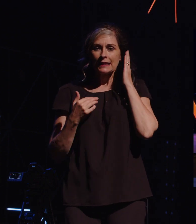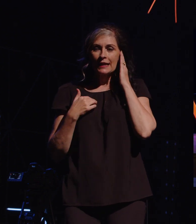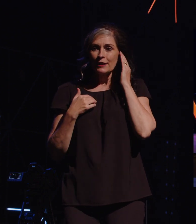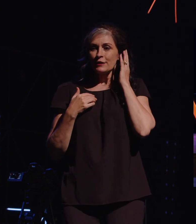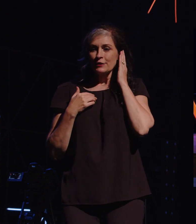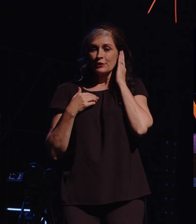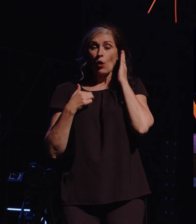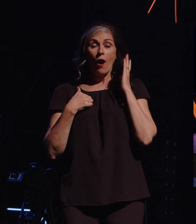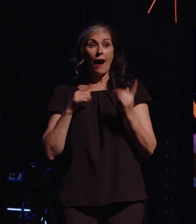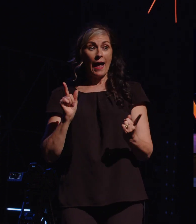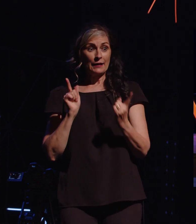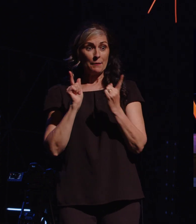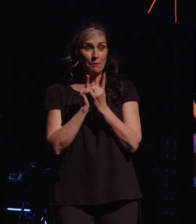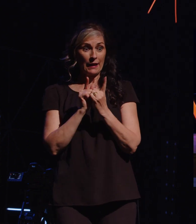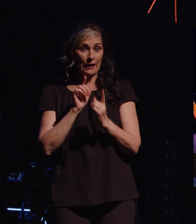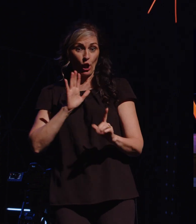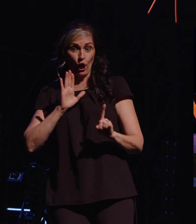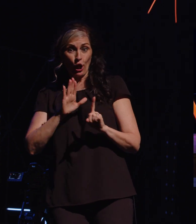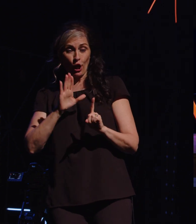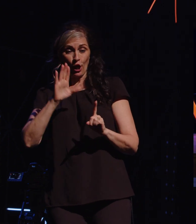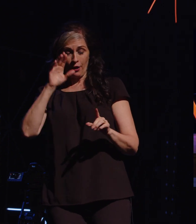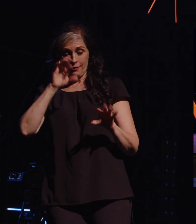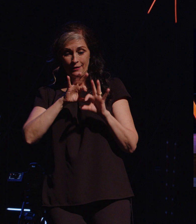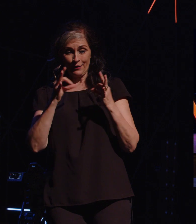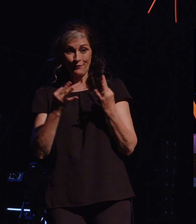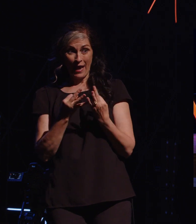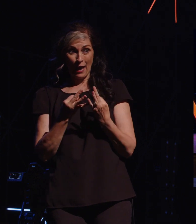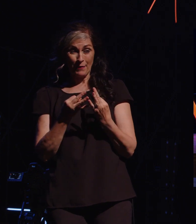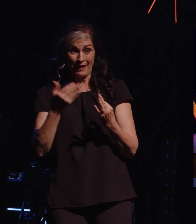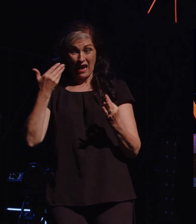had to meet her family, you know, I'm that guy.